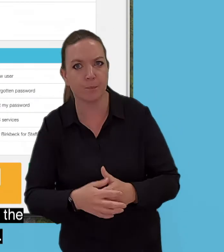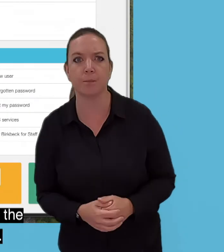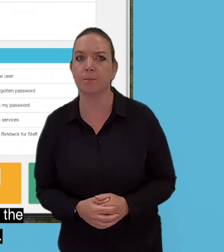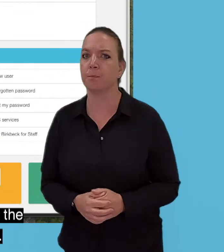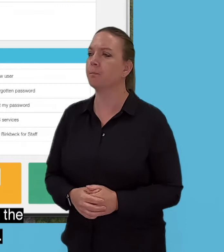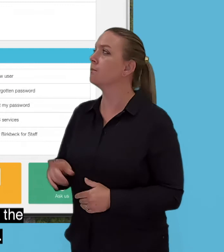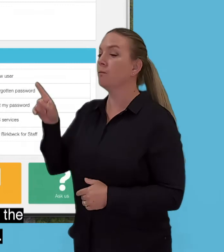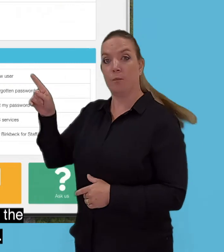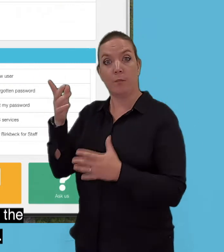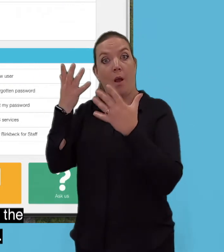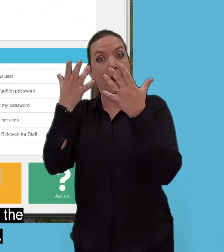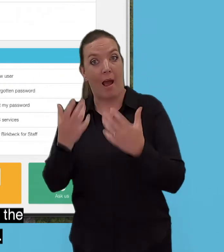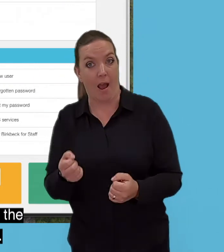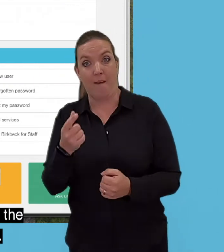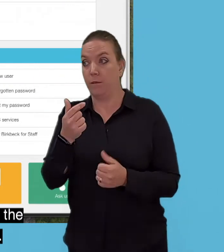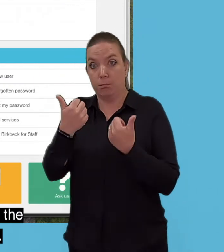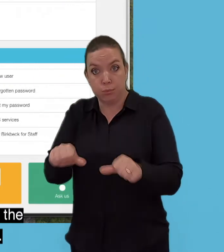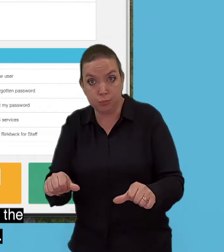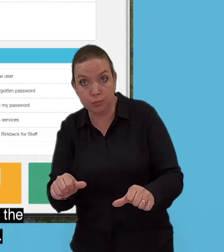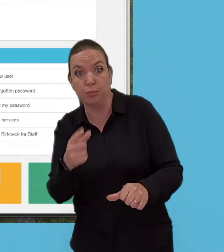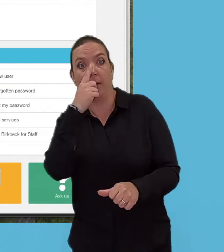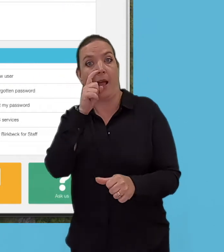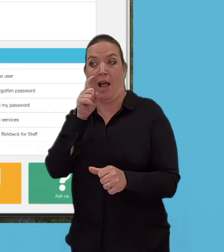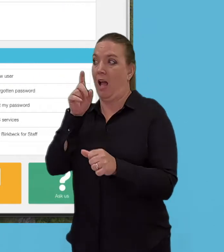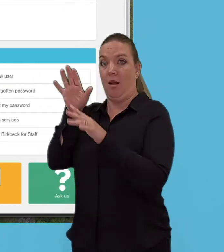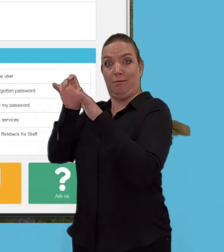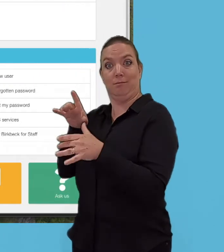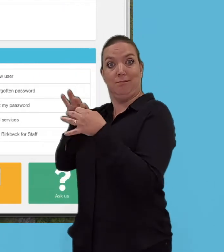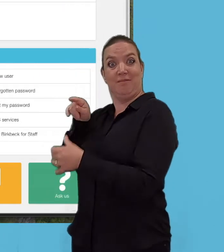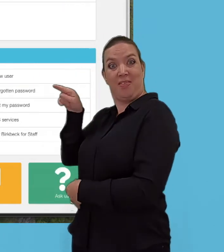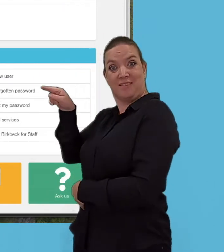We're going to go back to the login page and sign in.